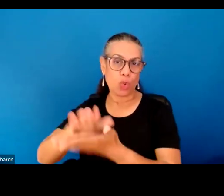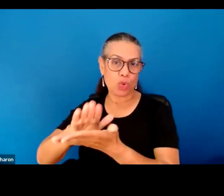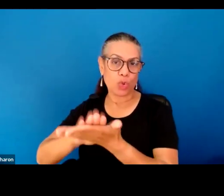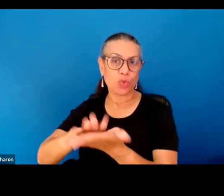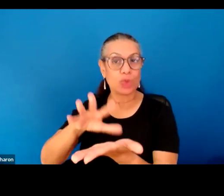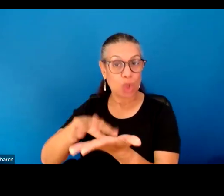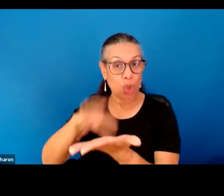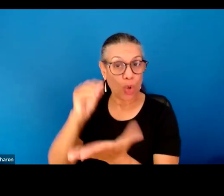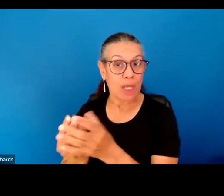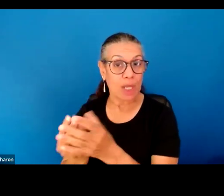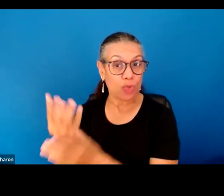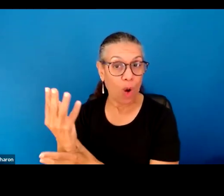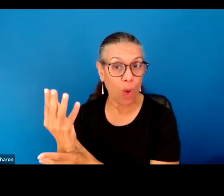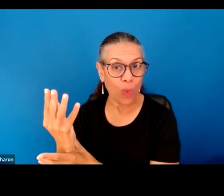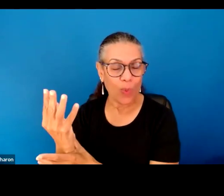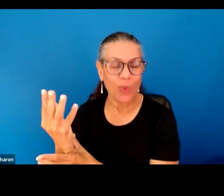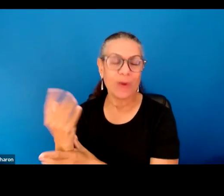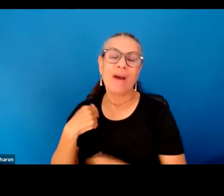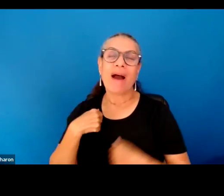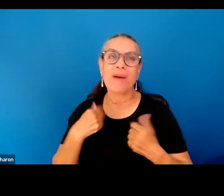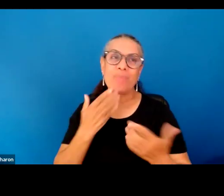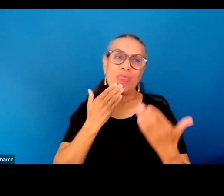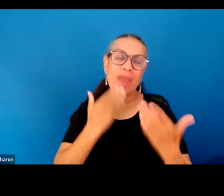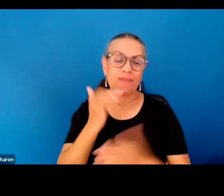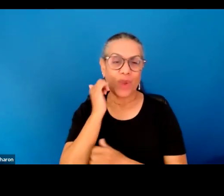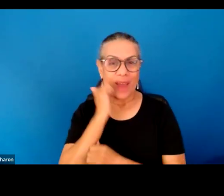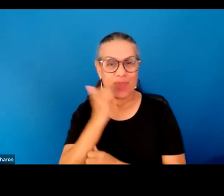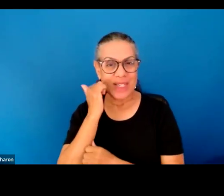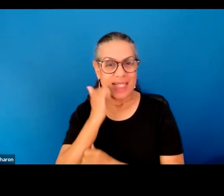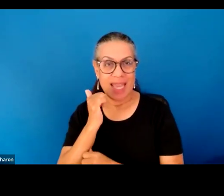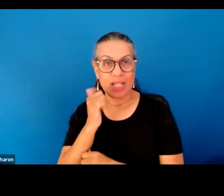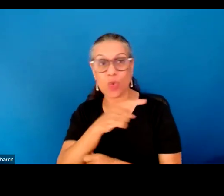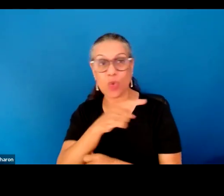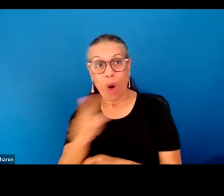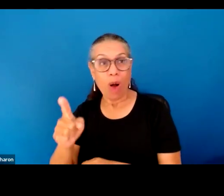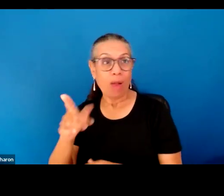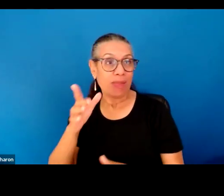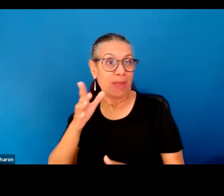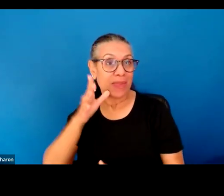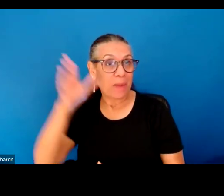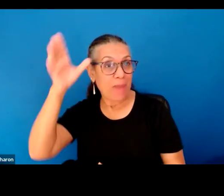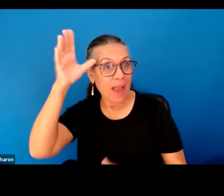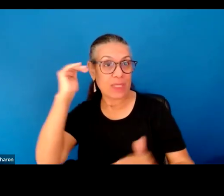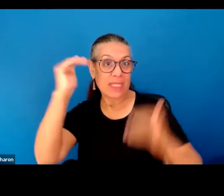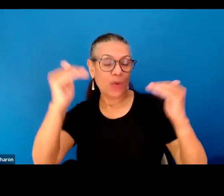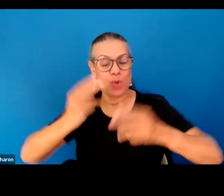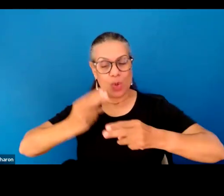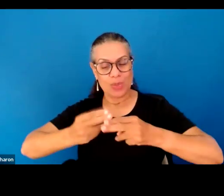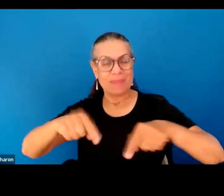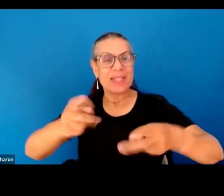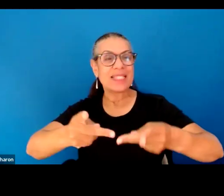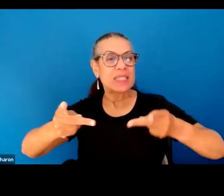and to grow. And I remain very grateful every day to the adults who call BPS a place where they